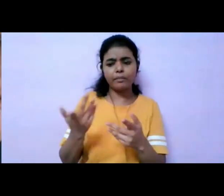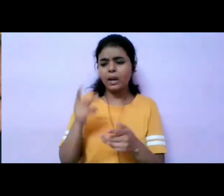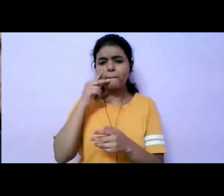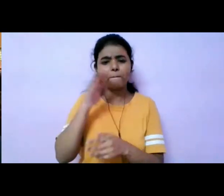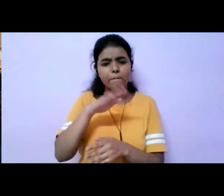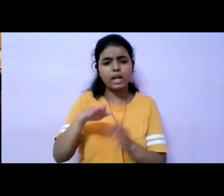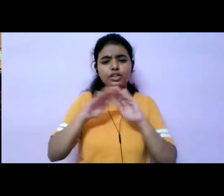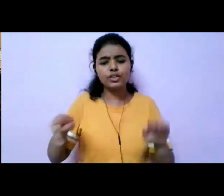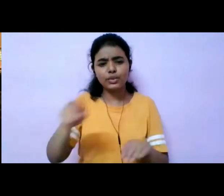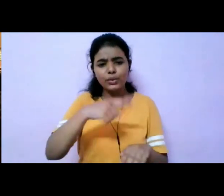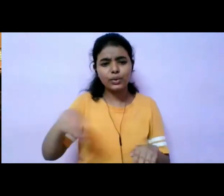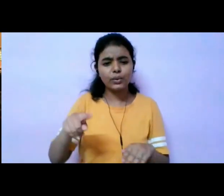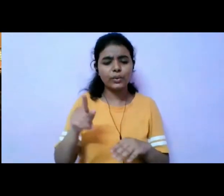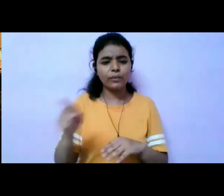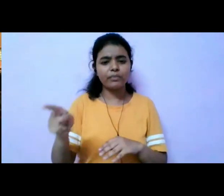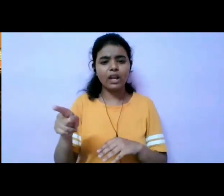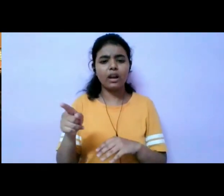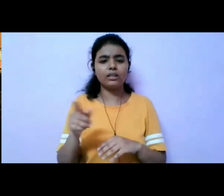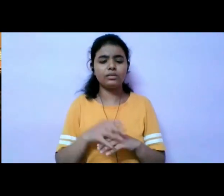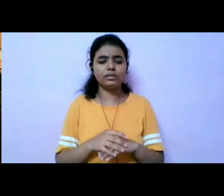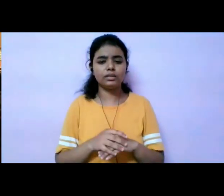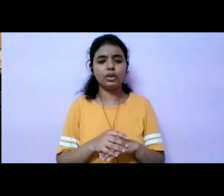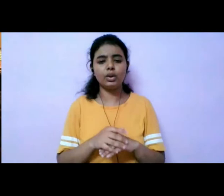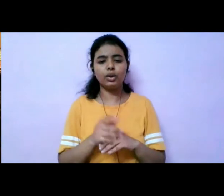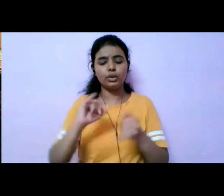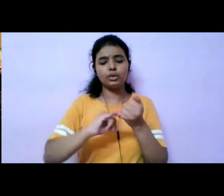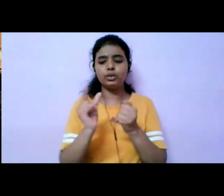blind children in Nur Sultan.